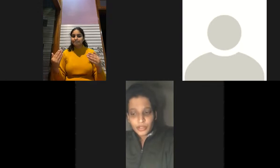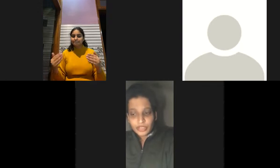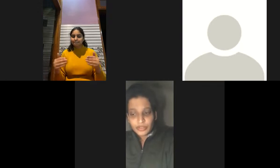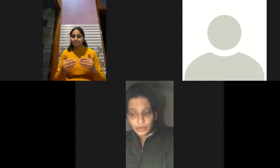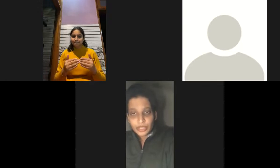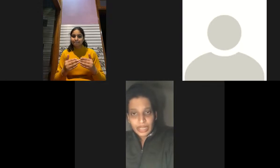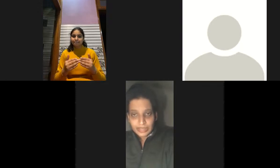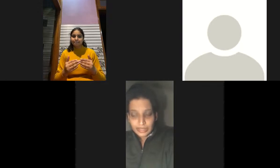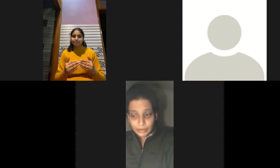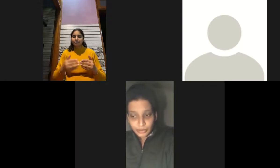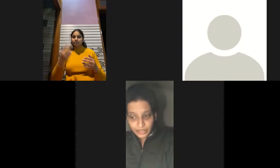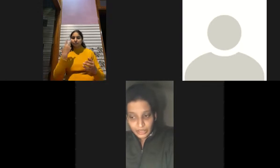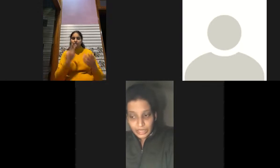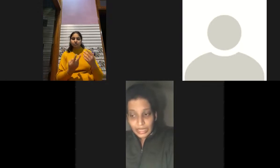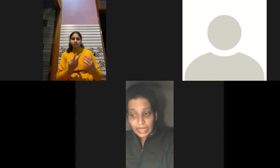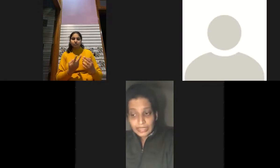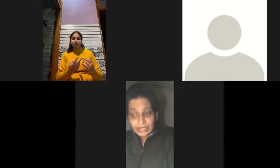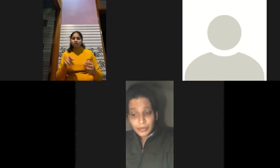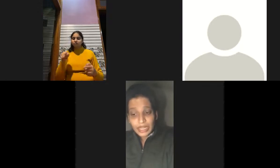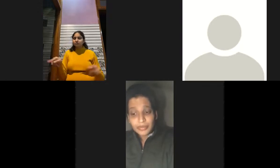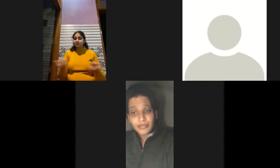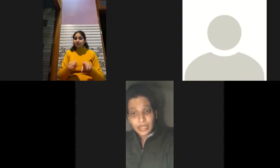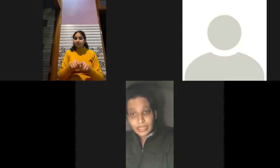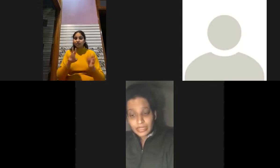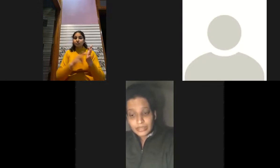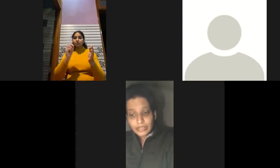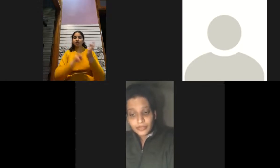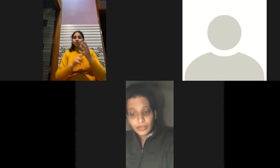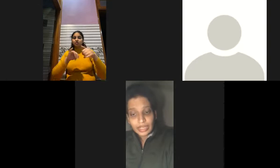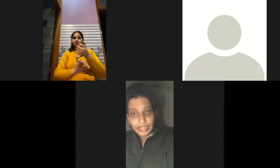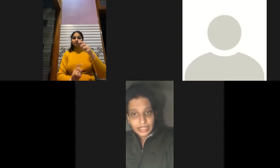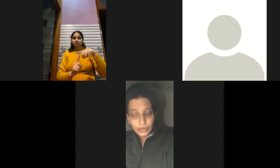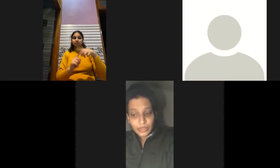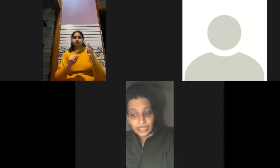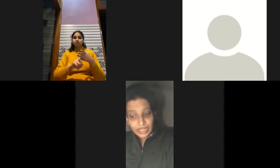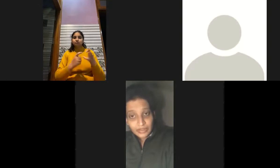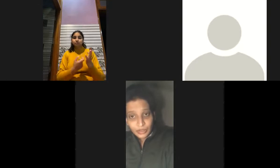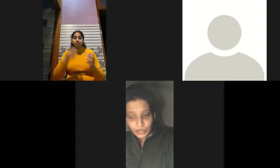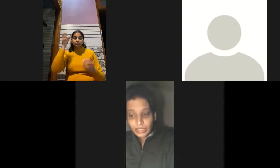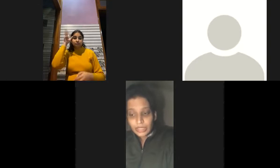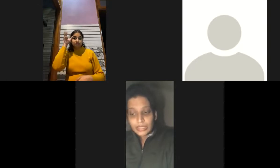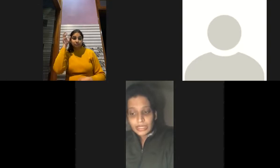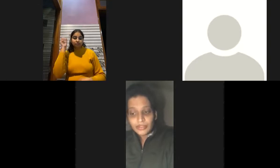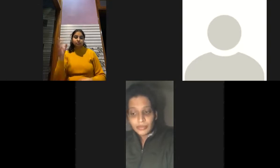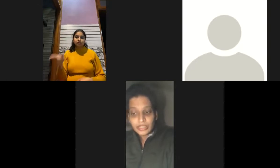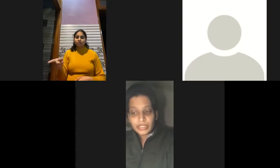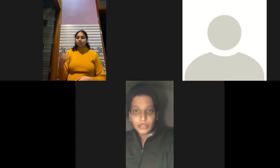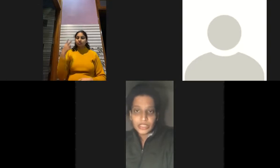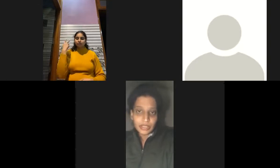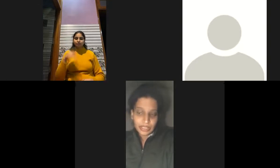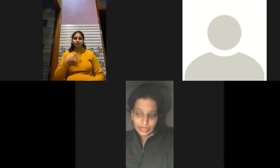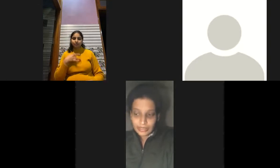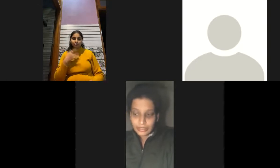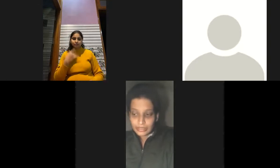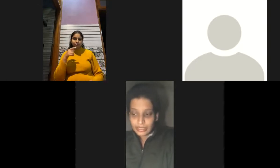much monster viewing as the Lilliputians, and this is perhaps why, instead of engaging with their views, Gulliver merely notes